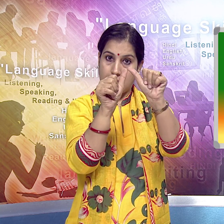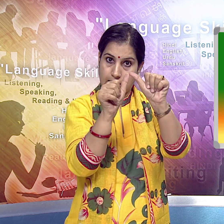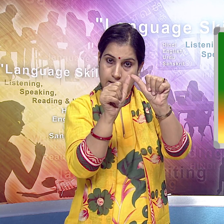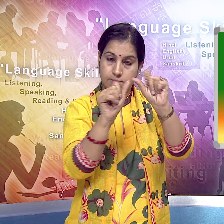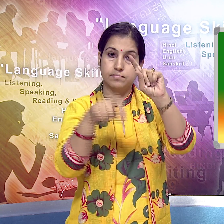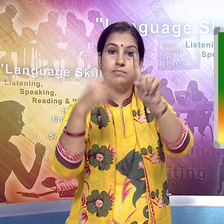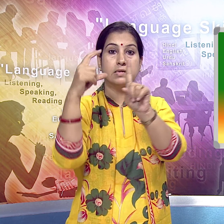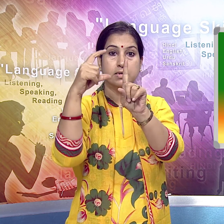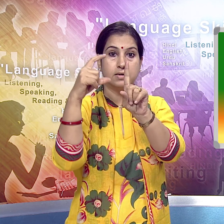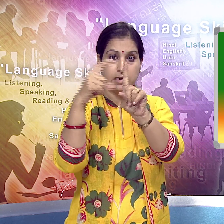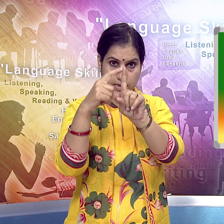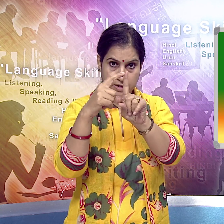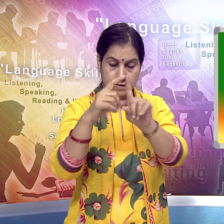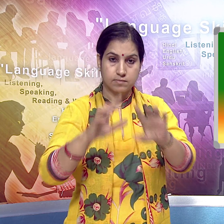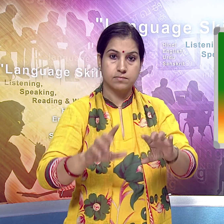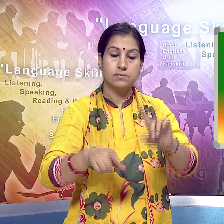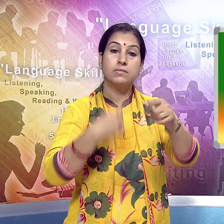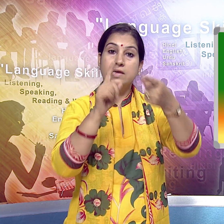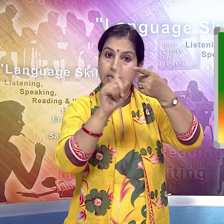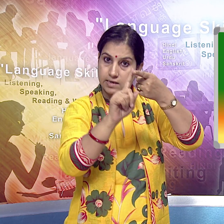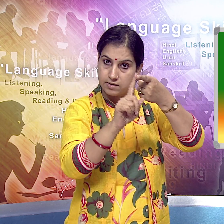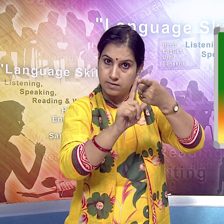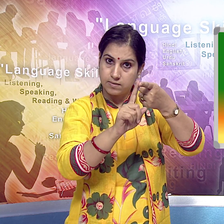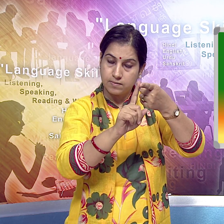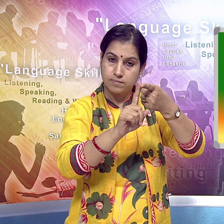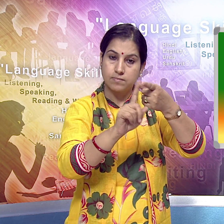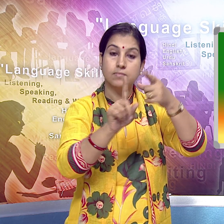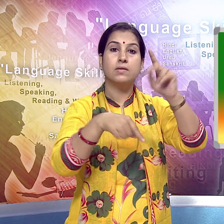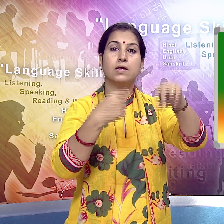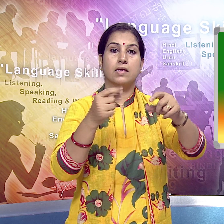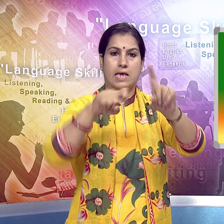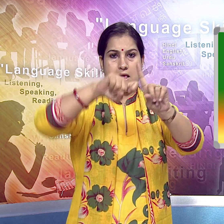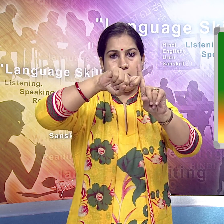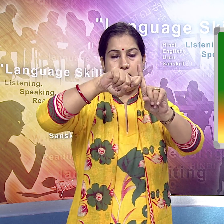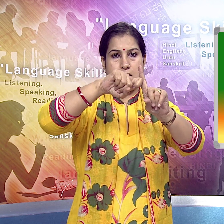D, vitamin E, and vitamin K.